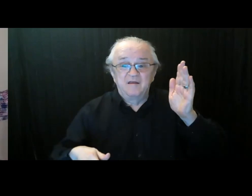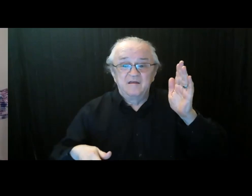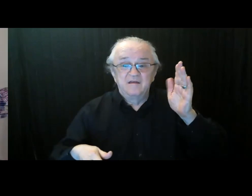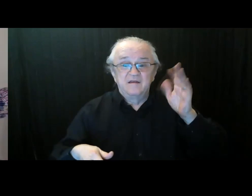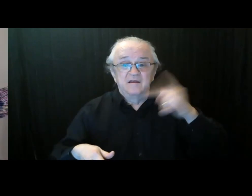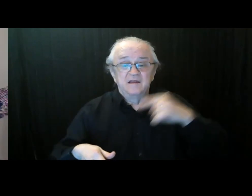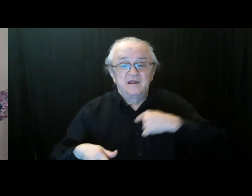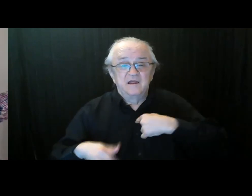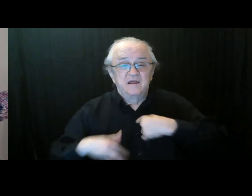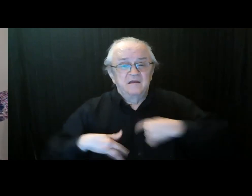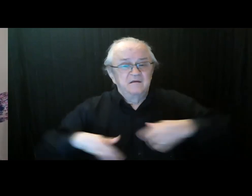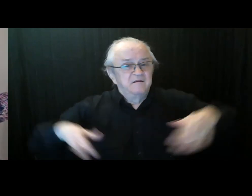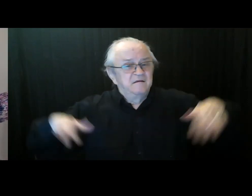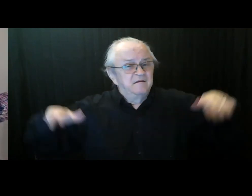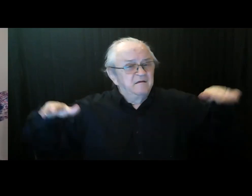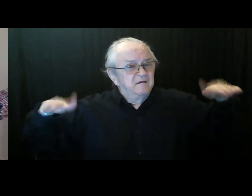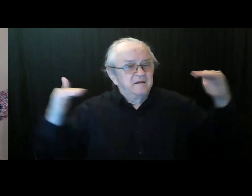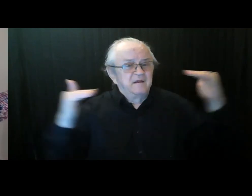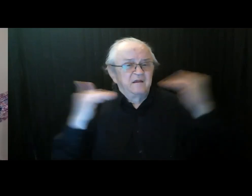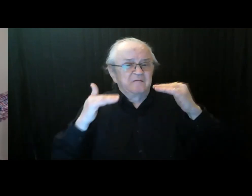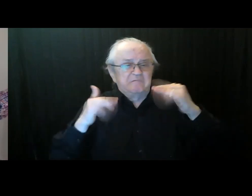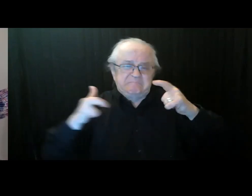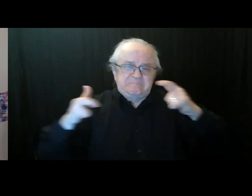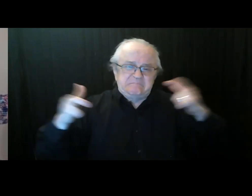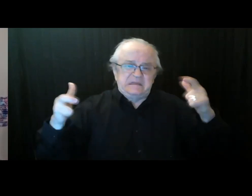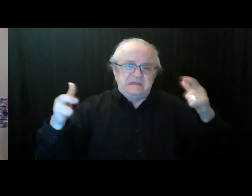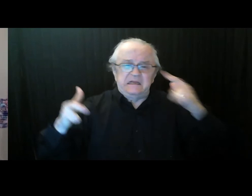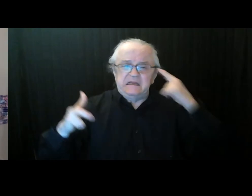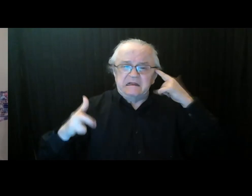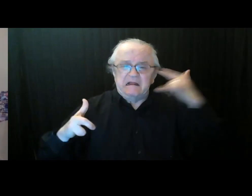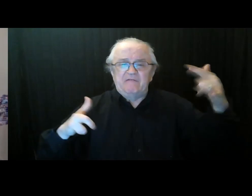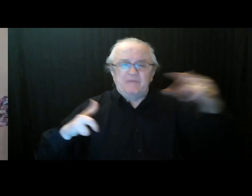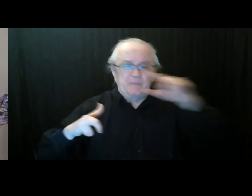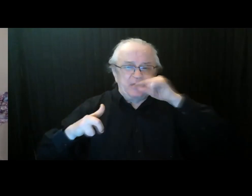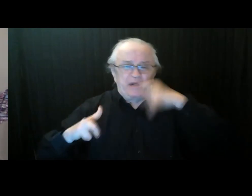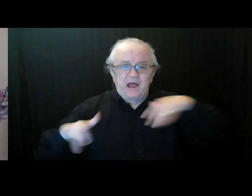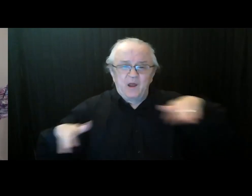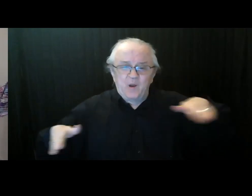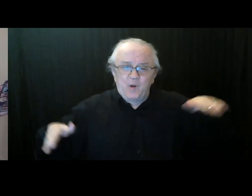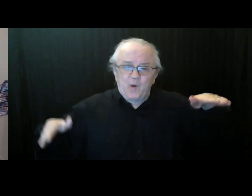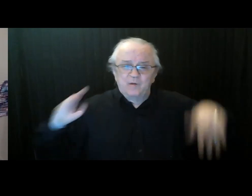I had the wingspan of a California condor and I began to circle the yard.